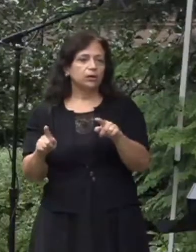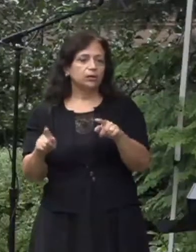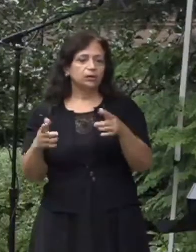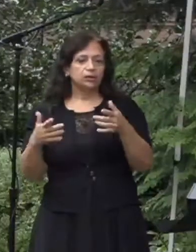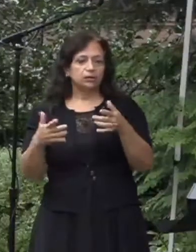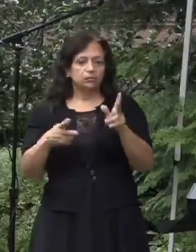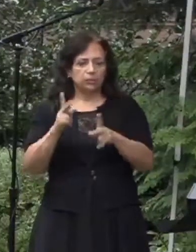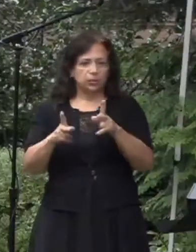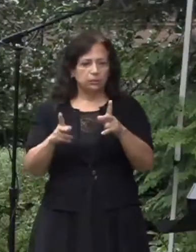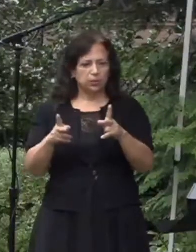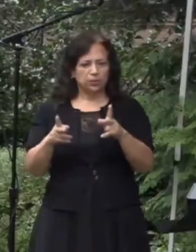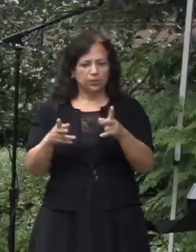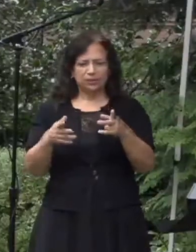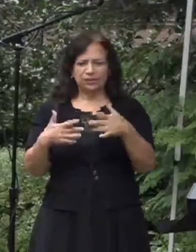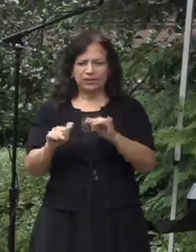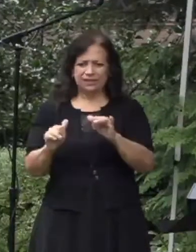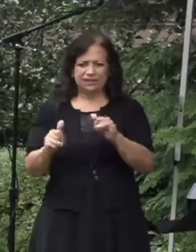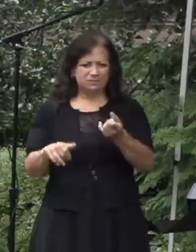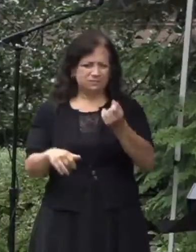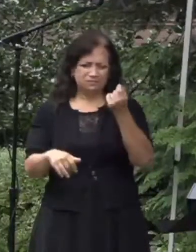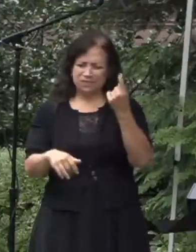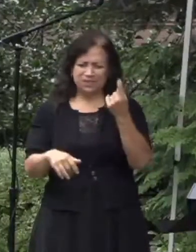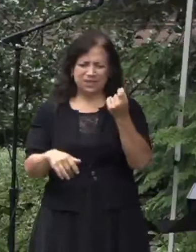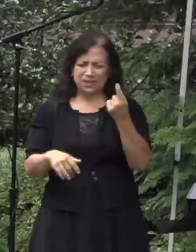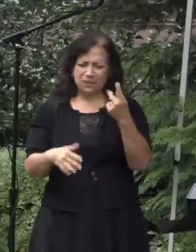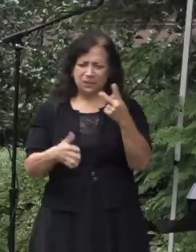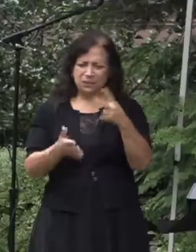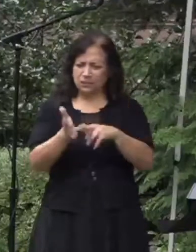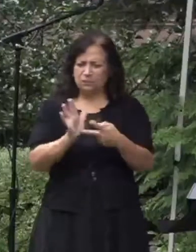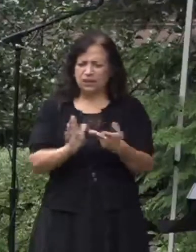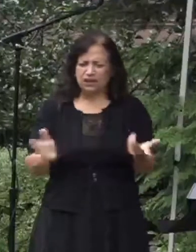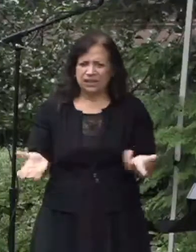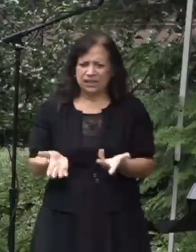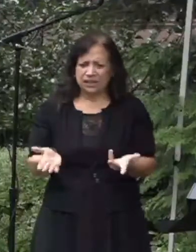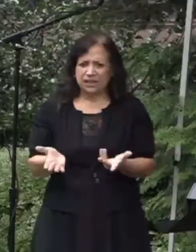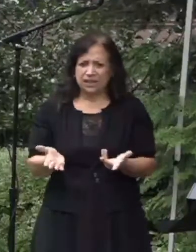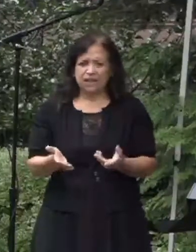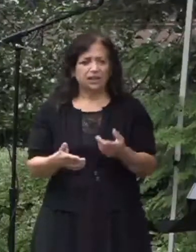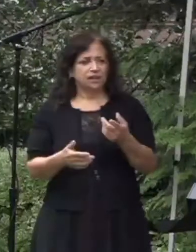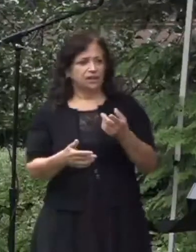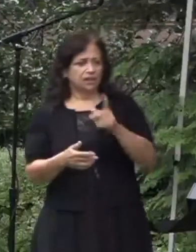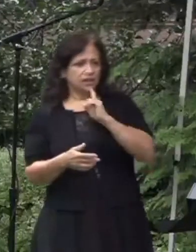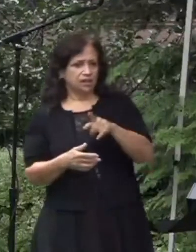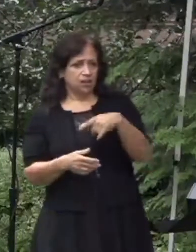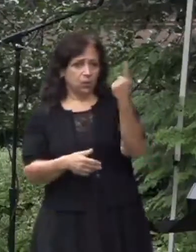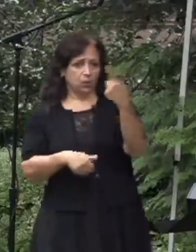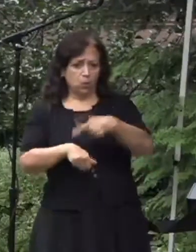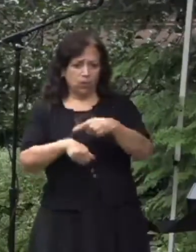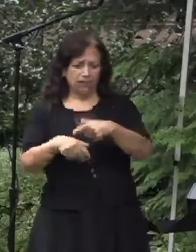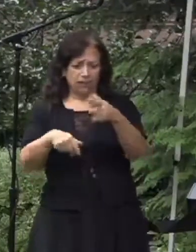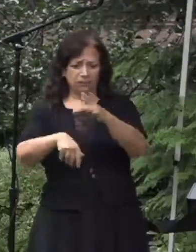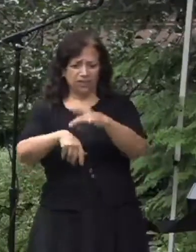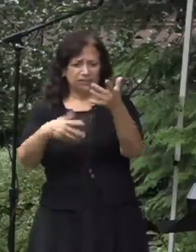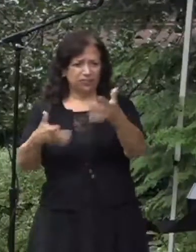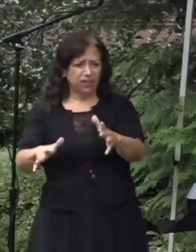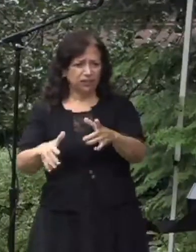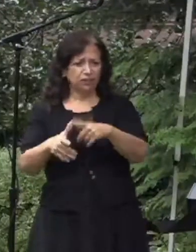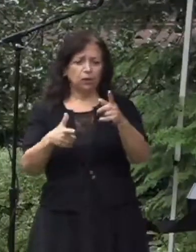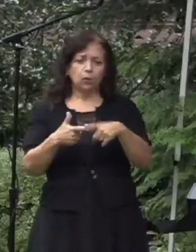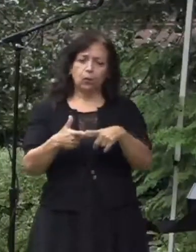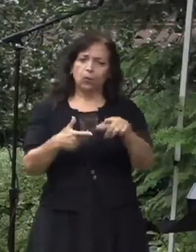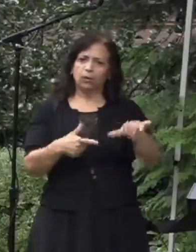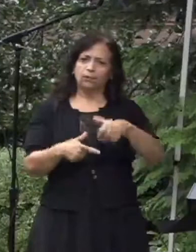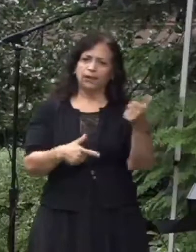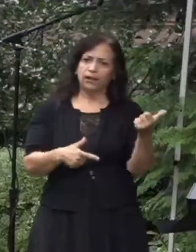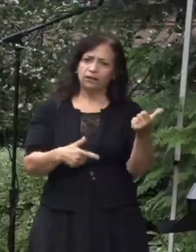what does that even mean? Is it sort of a one and done kind of thing, or something